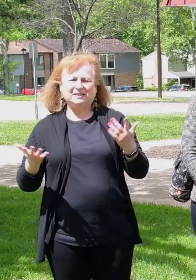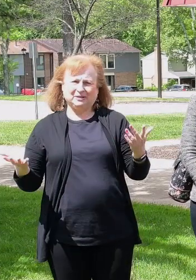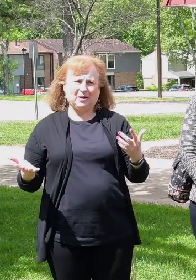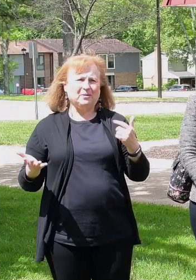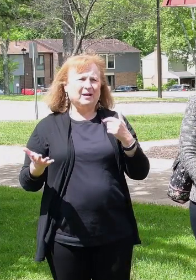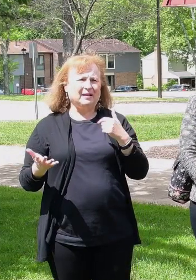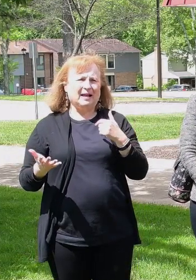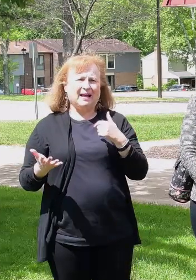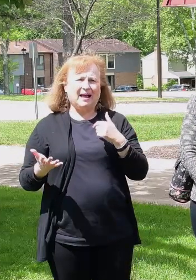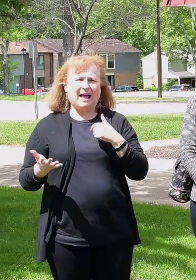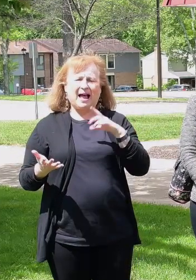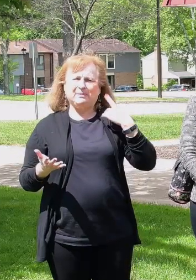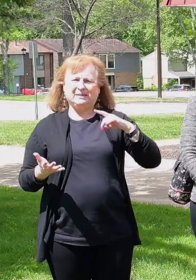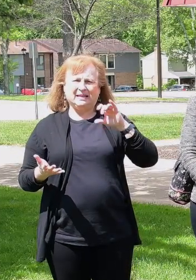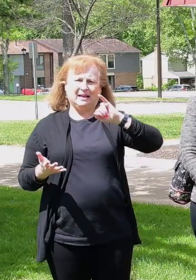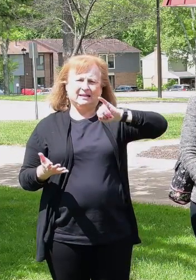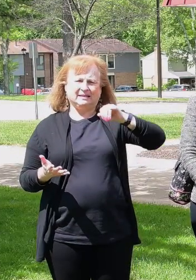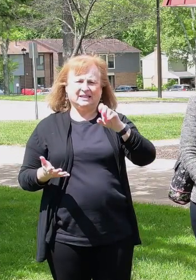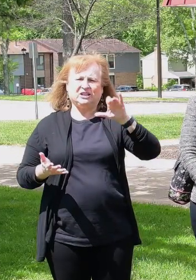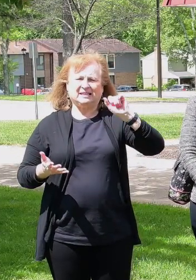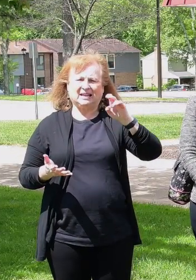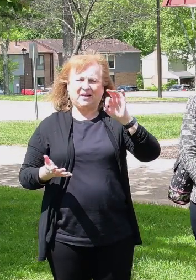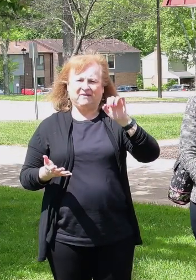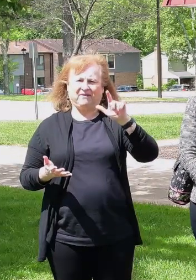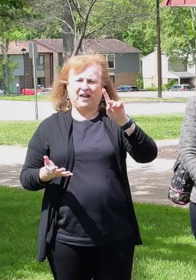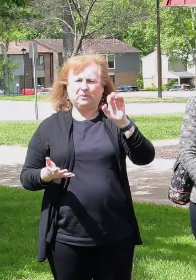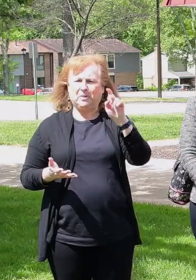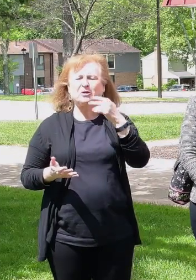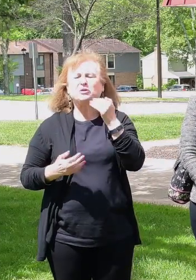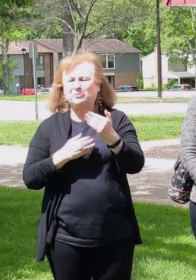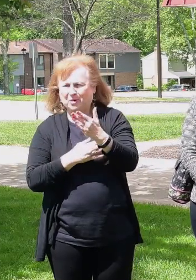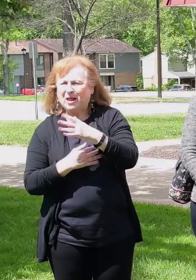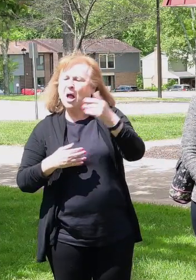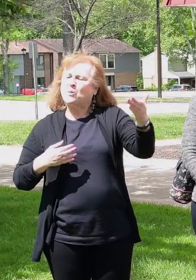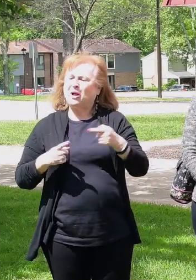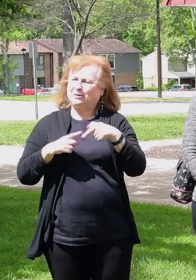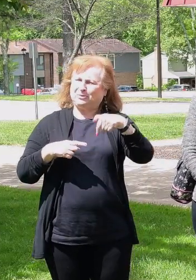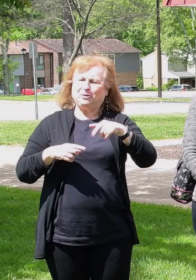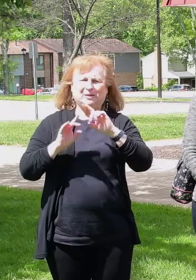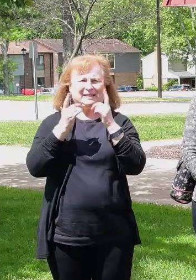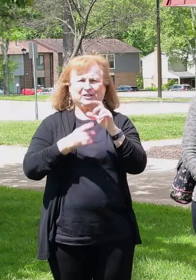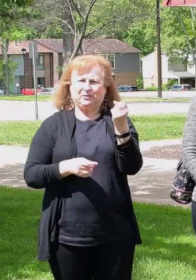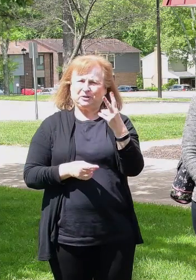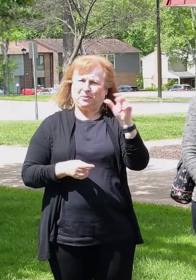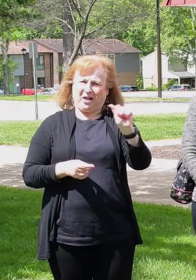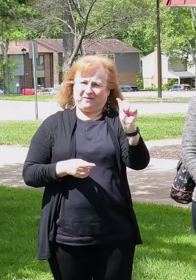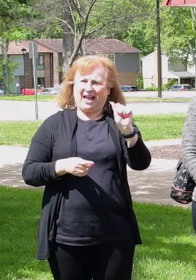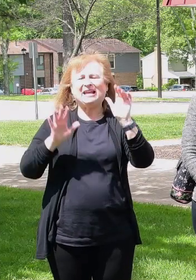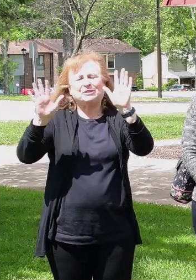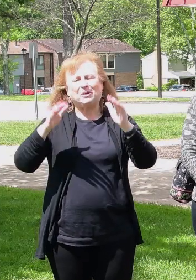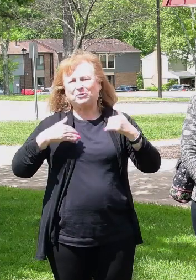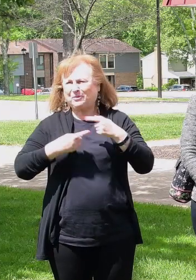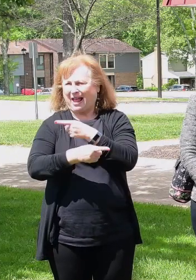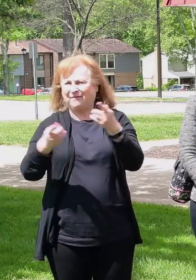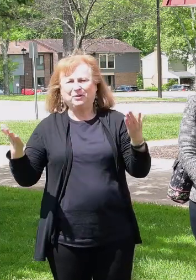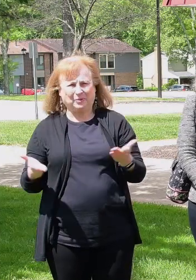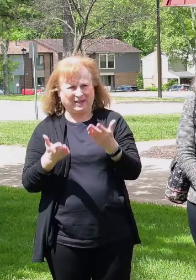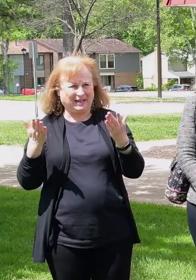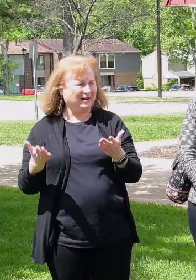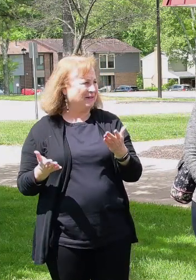So I'm Delegate Jessica Feldmark. Let me first say good morning and welcome to District 12A. It's wonderful to have you all